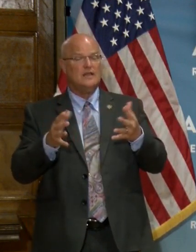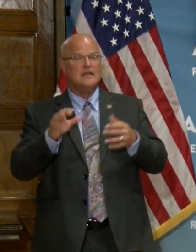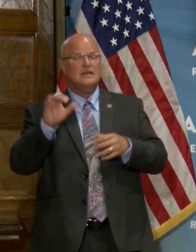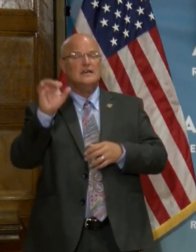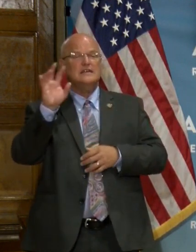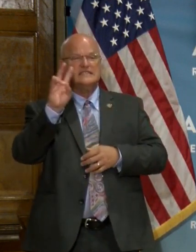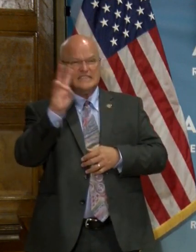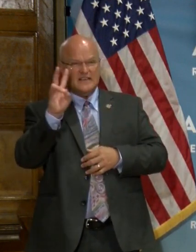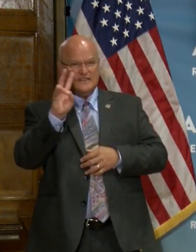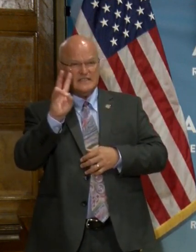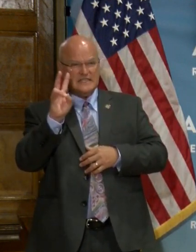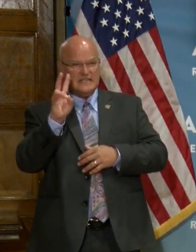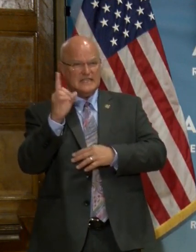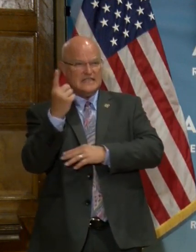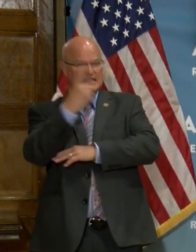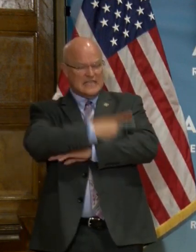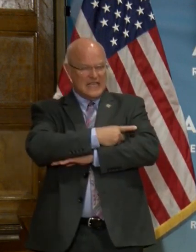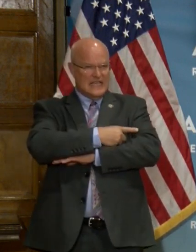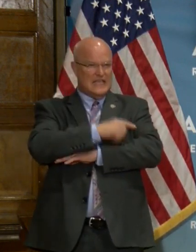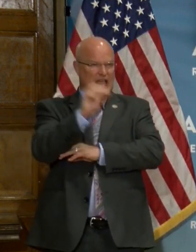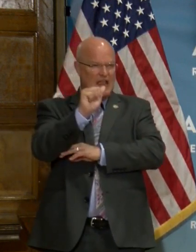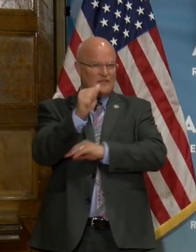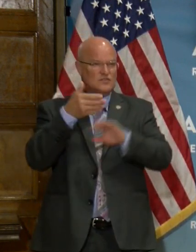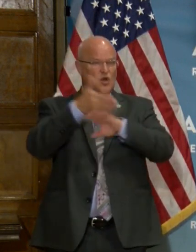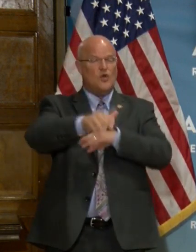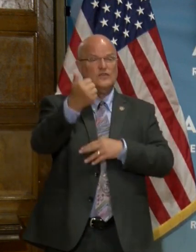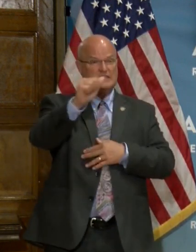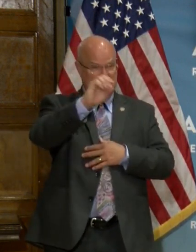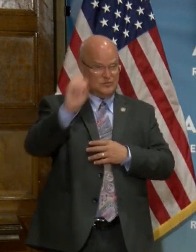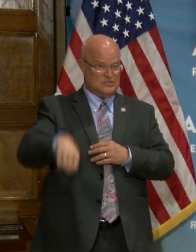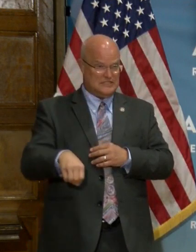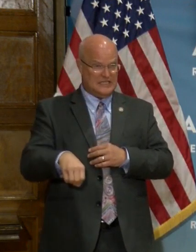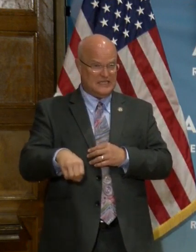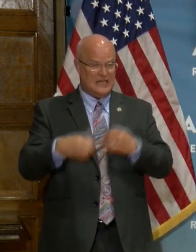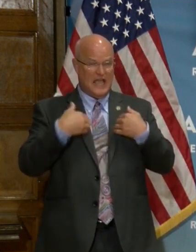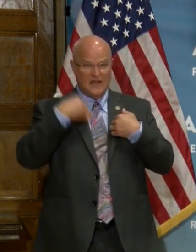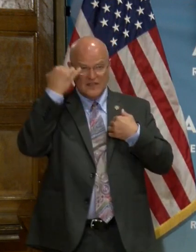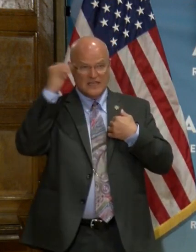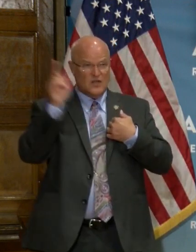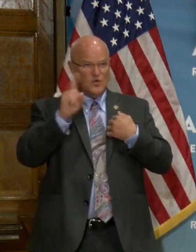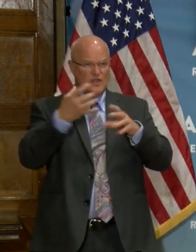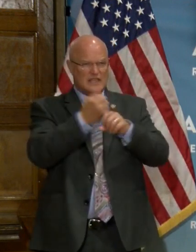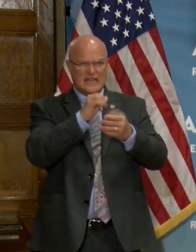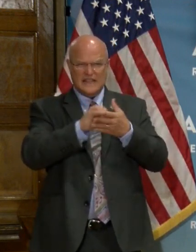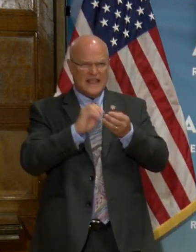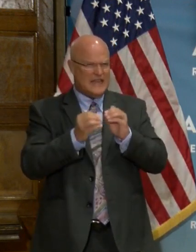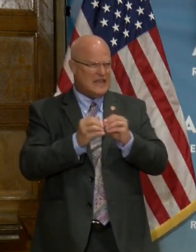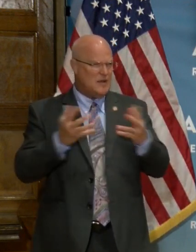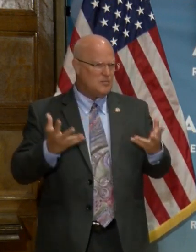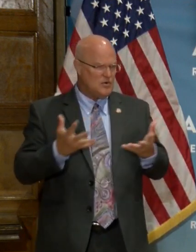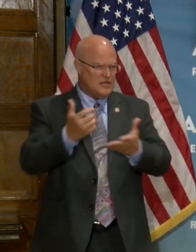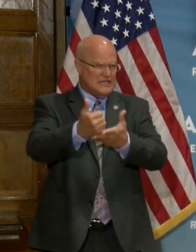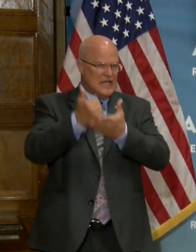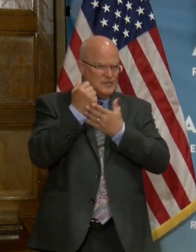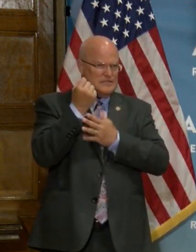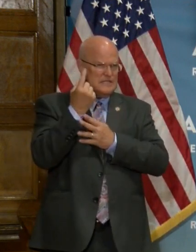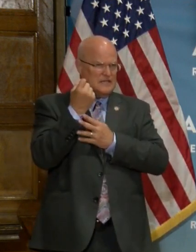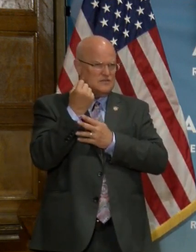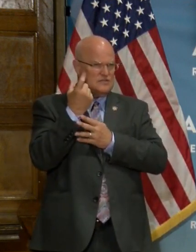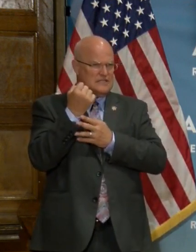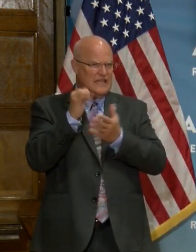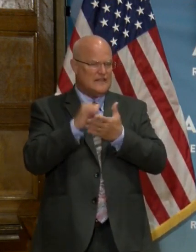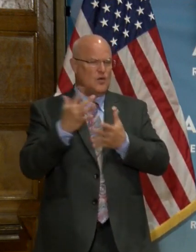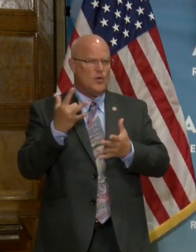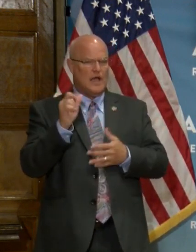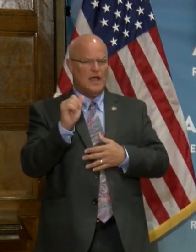7-day positivity average of over 10%. Do you have any idea where they're getting that number, and can you help us understand